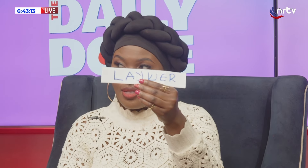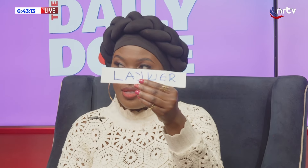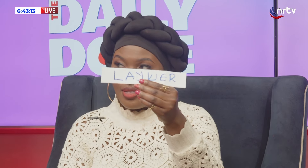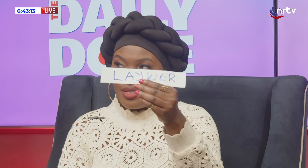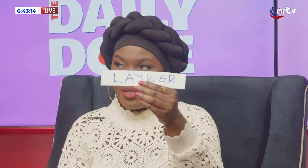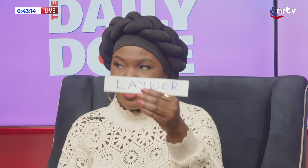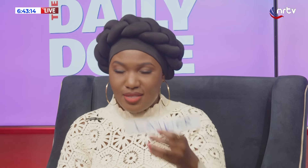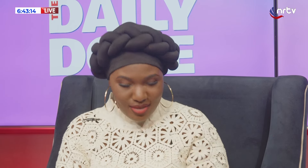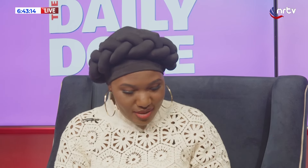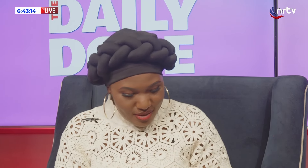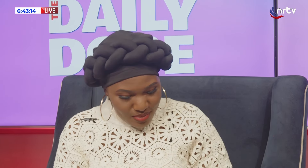Are we good?